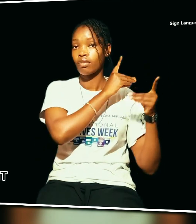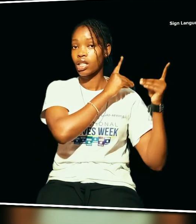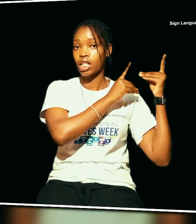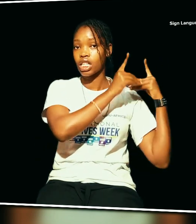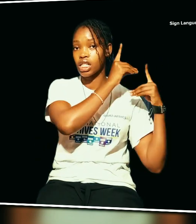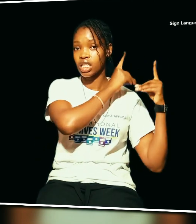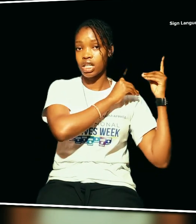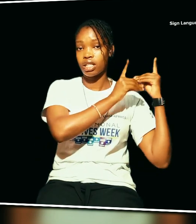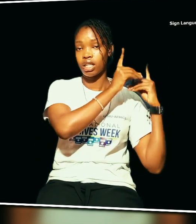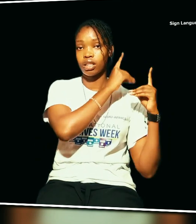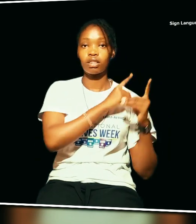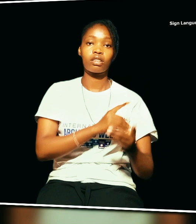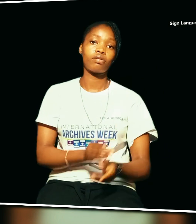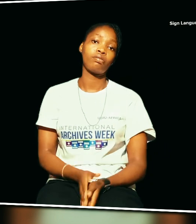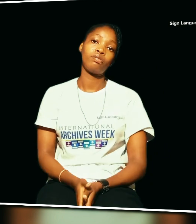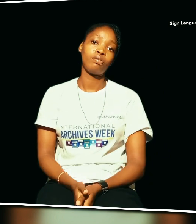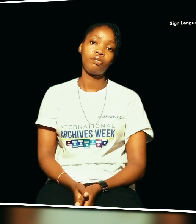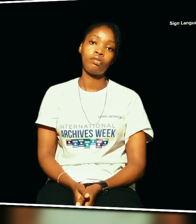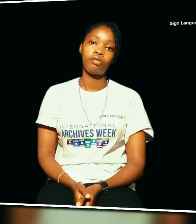Descendant.